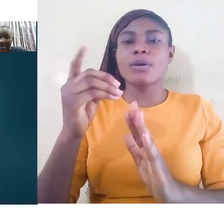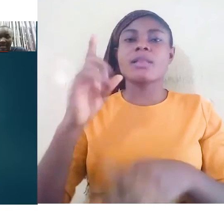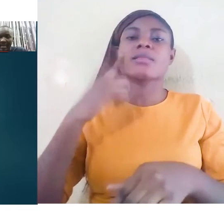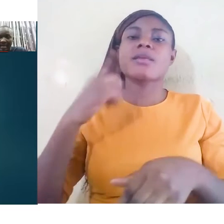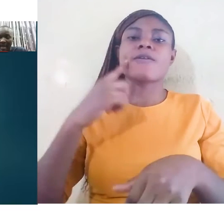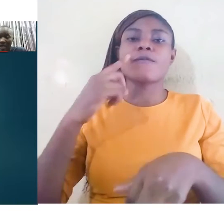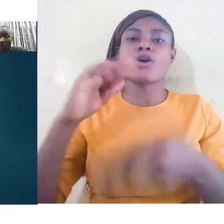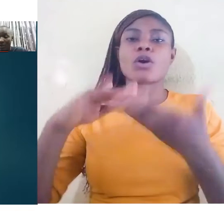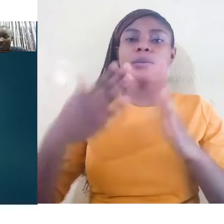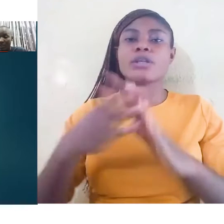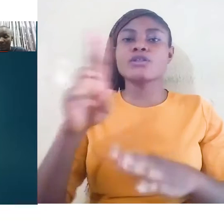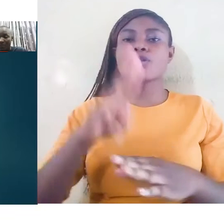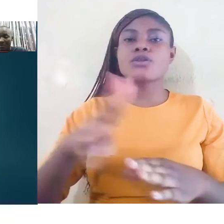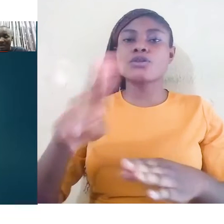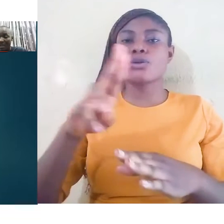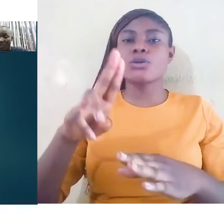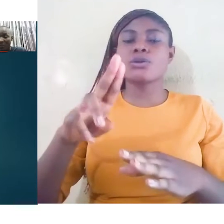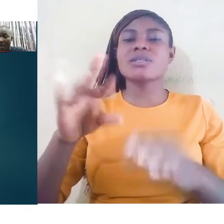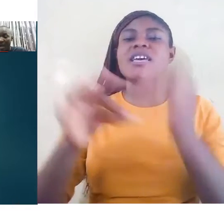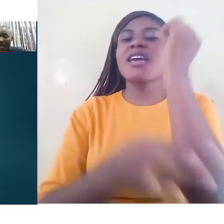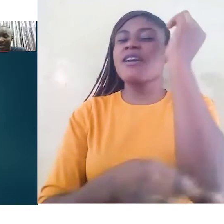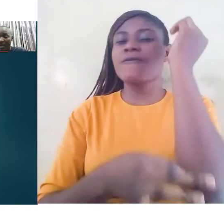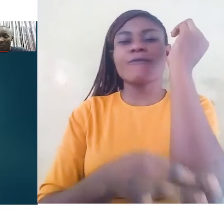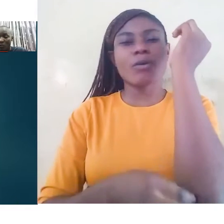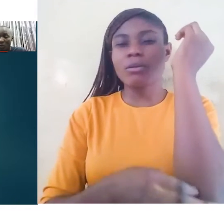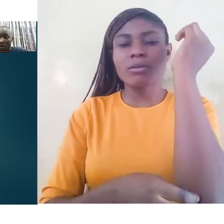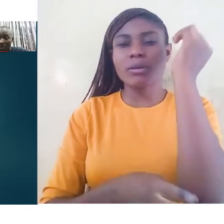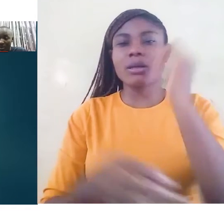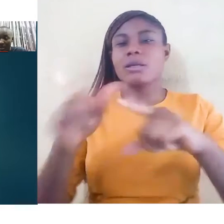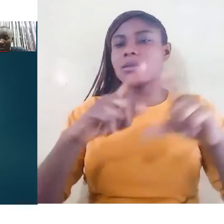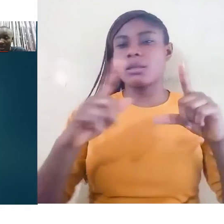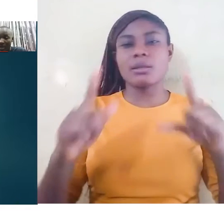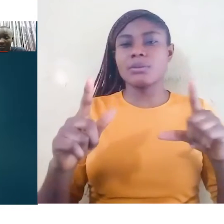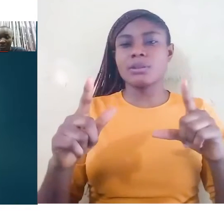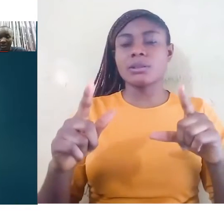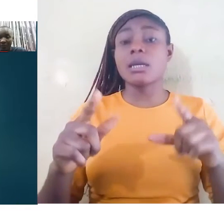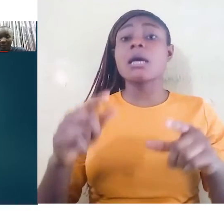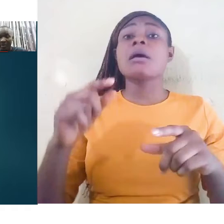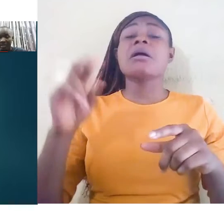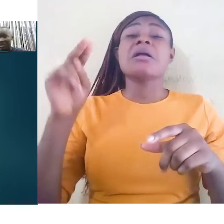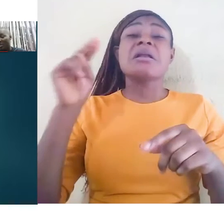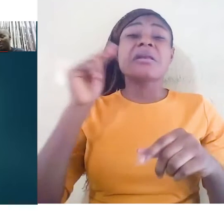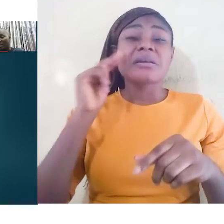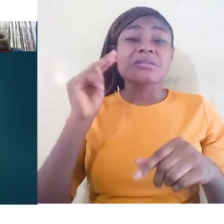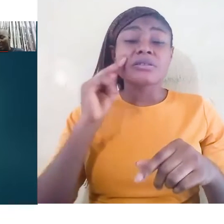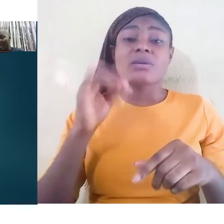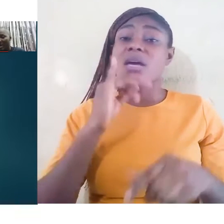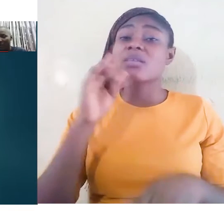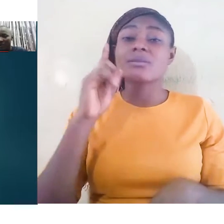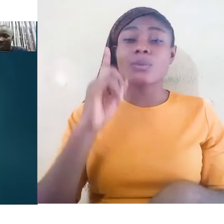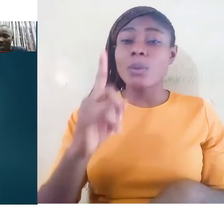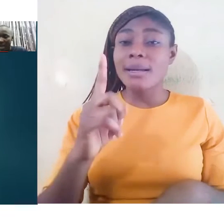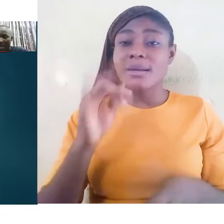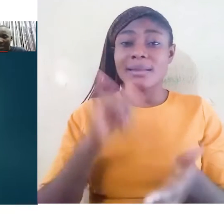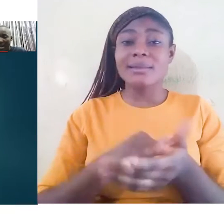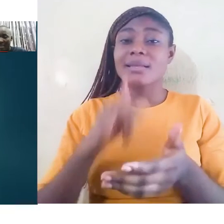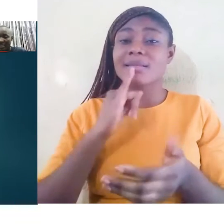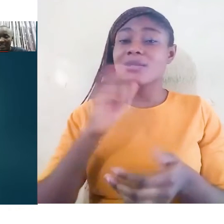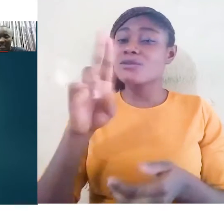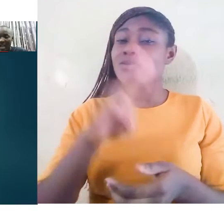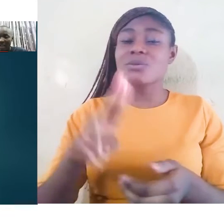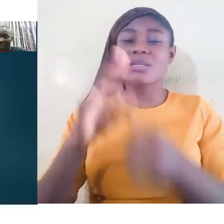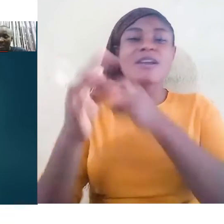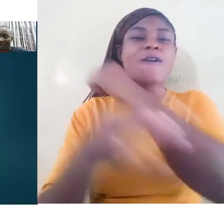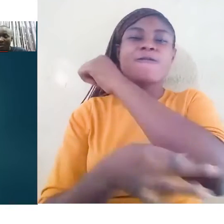sign language. Nigeria is one that is using a foreign national sign language, and that